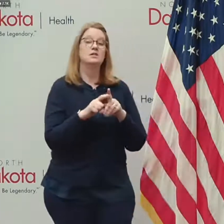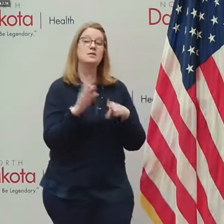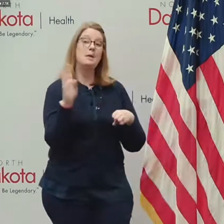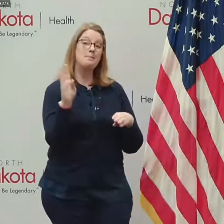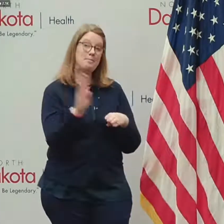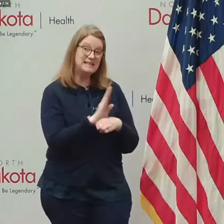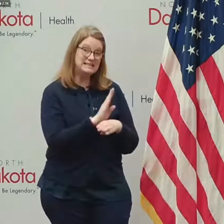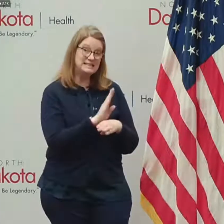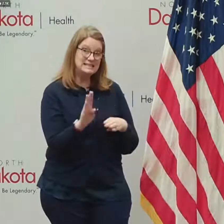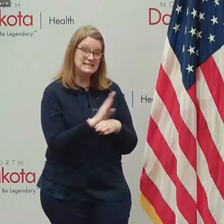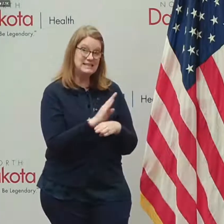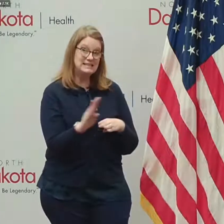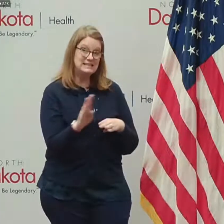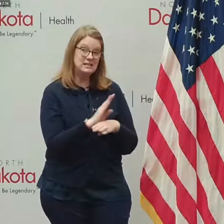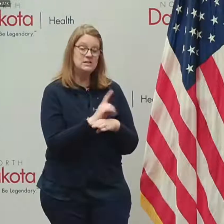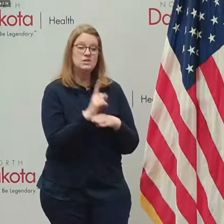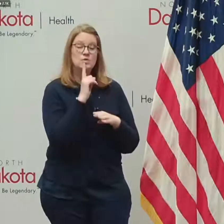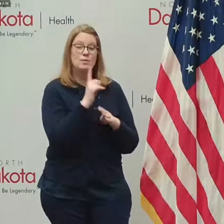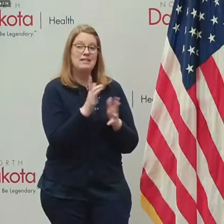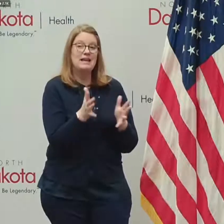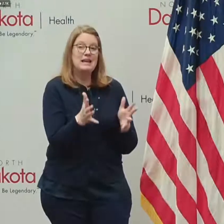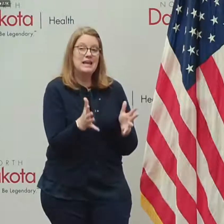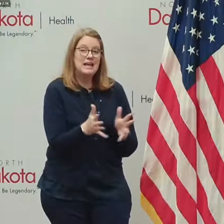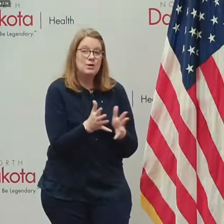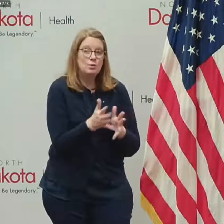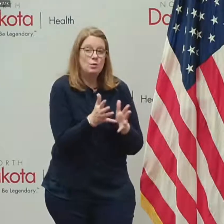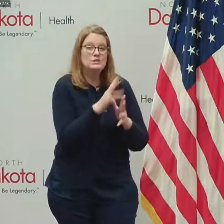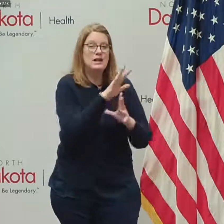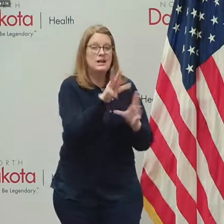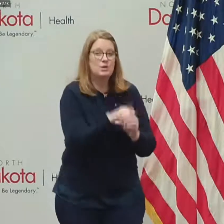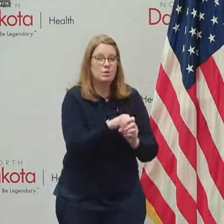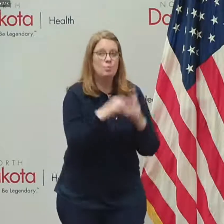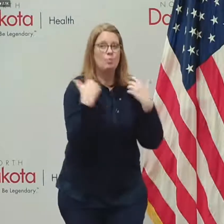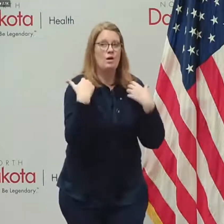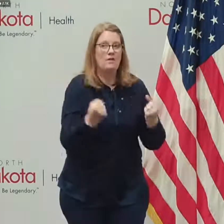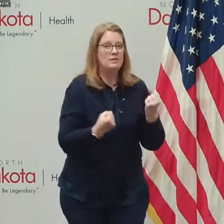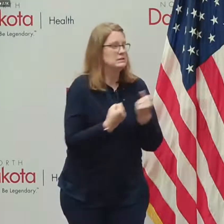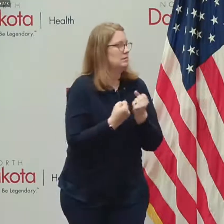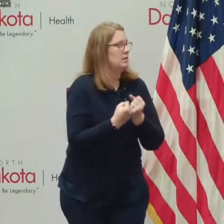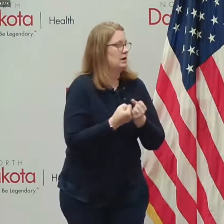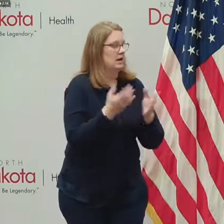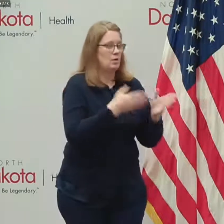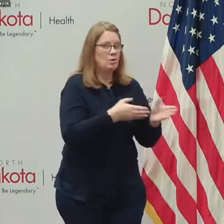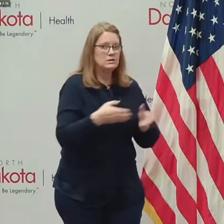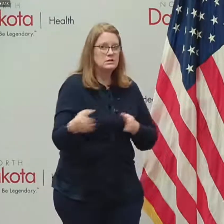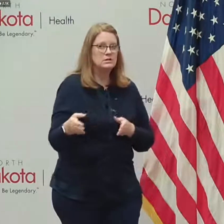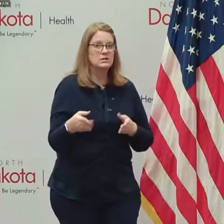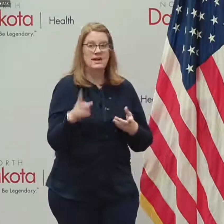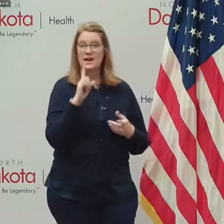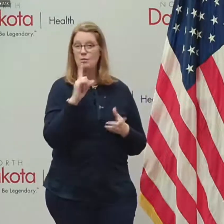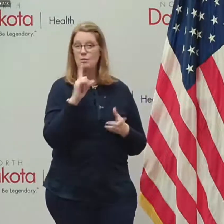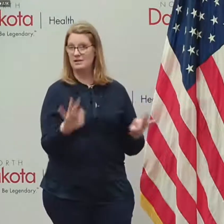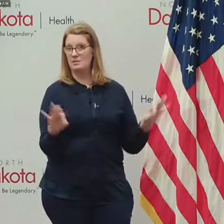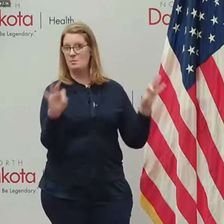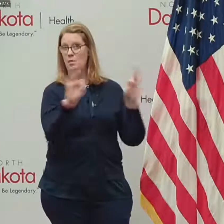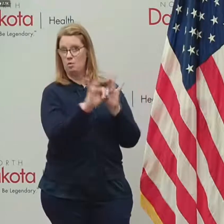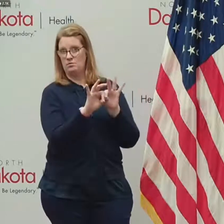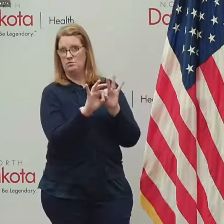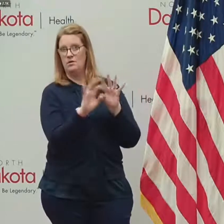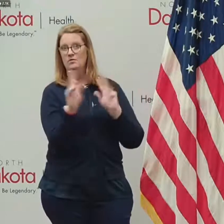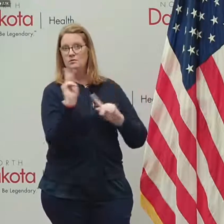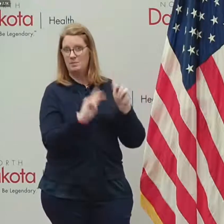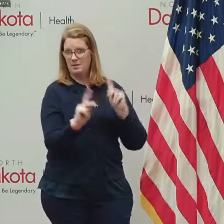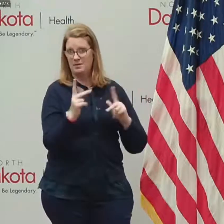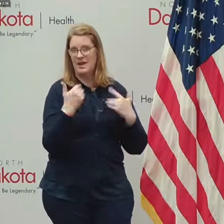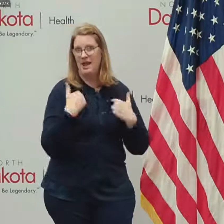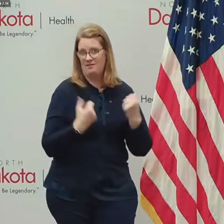to build recovery support in their organizations, and how important that is for employees to have that